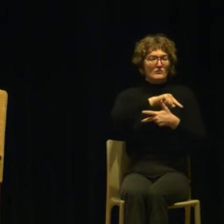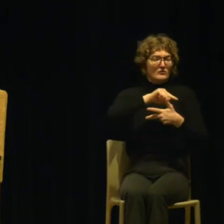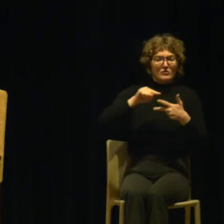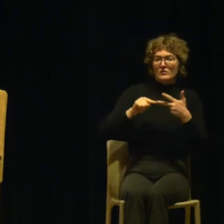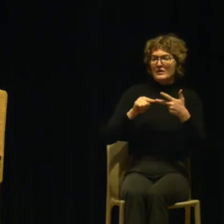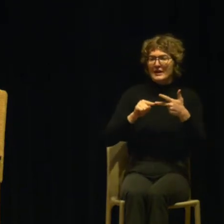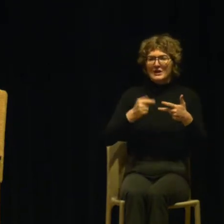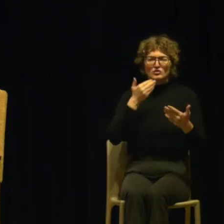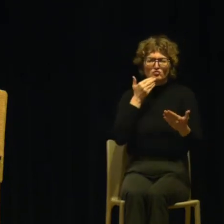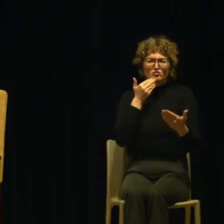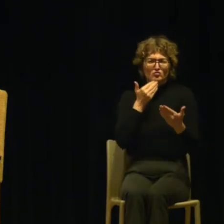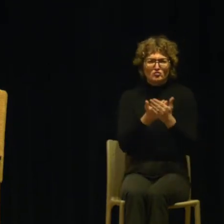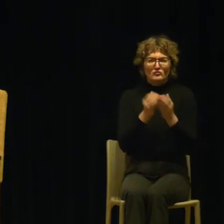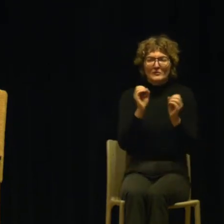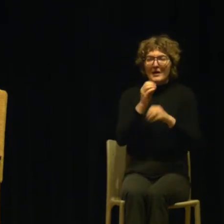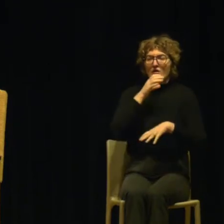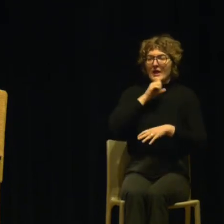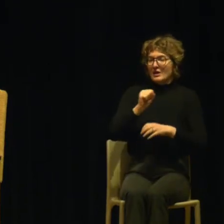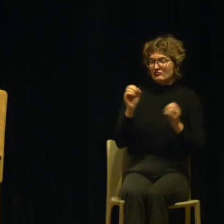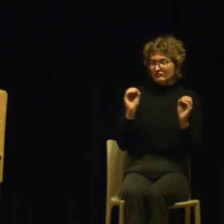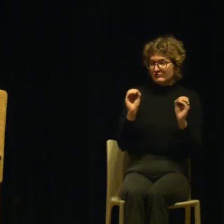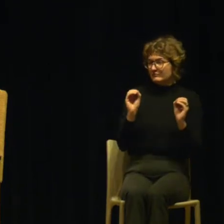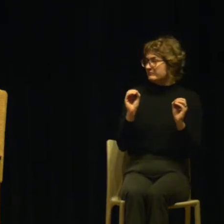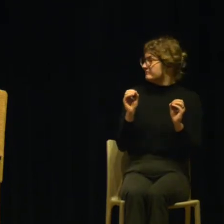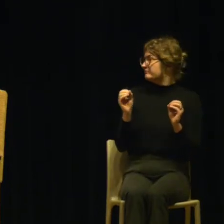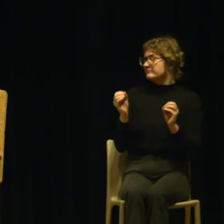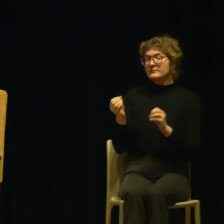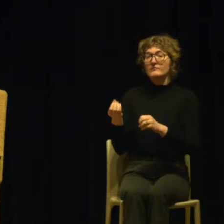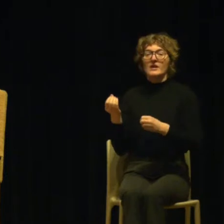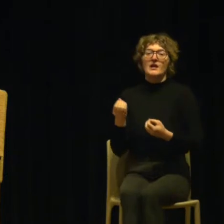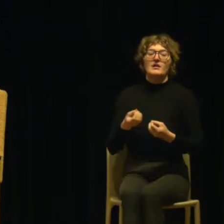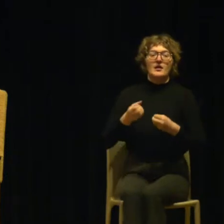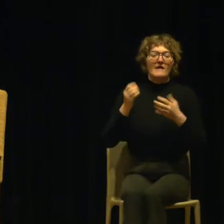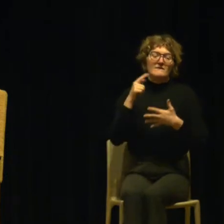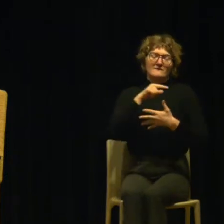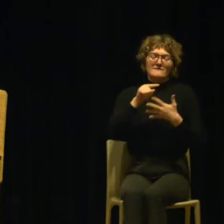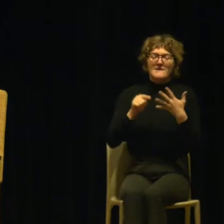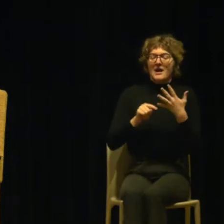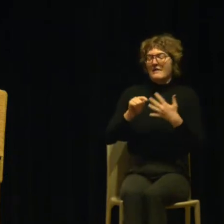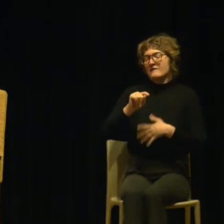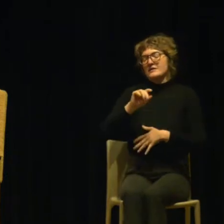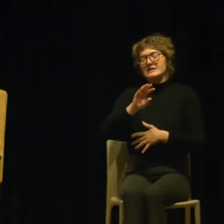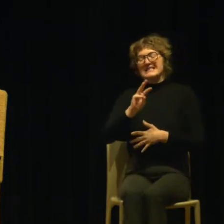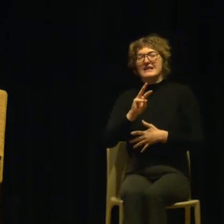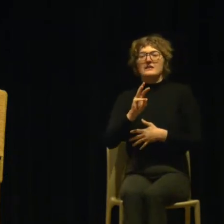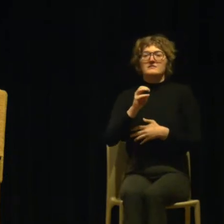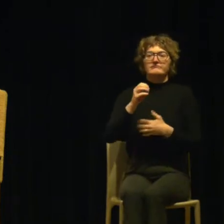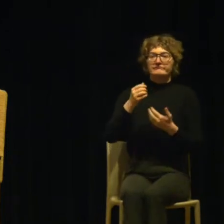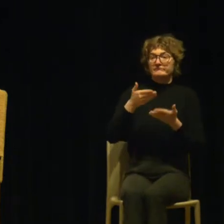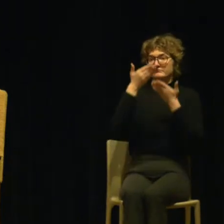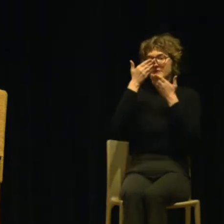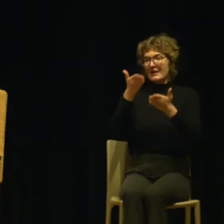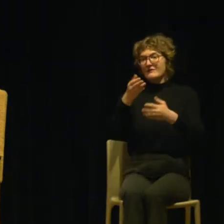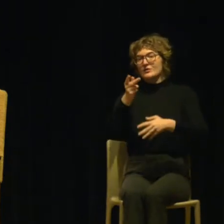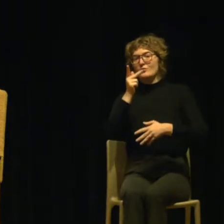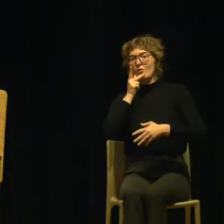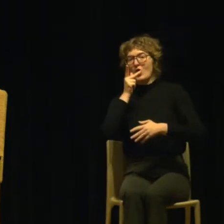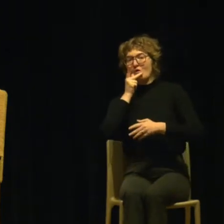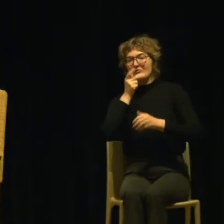are true no matter what the age. I'm going to, yeah. Yeah. We'll go through. It's like five or six. the obvious. Don't smoke. Smoking is bad